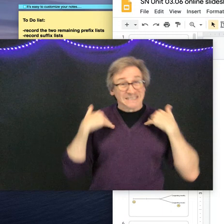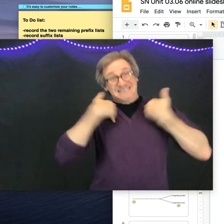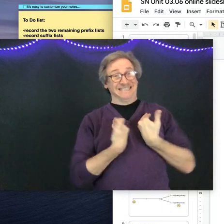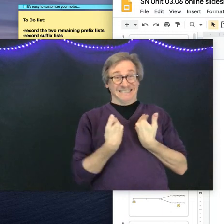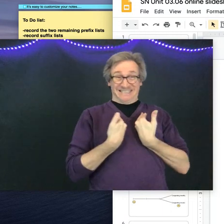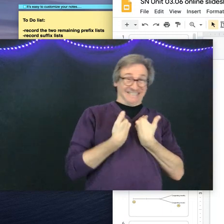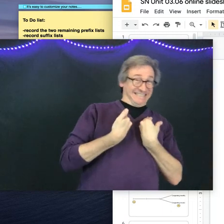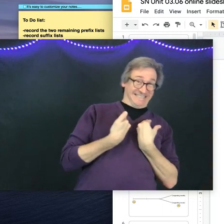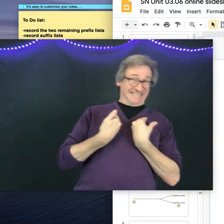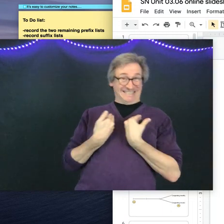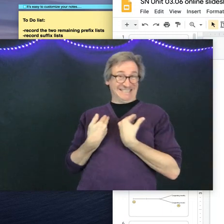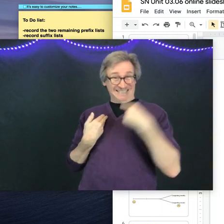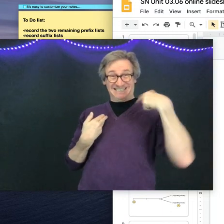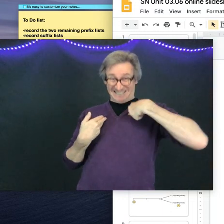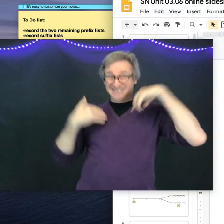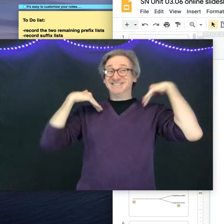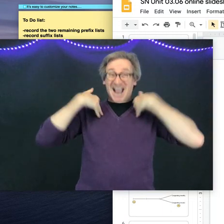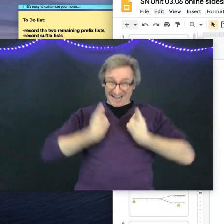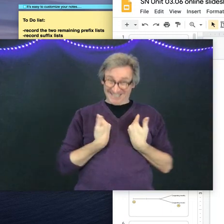don't want to go.